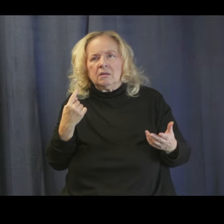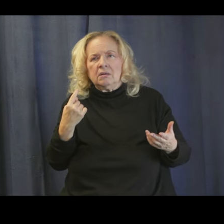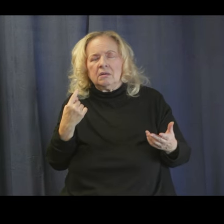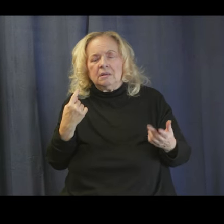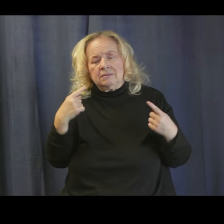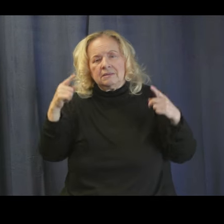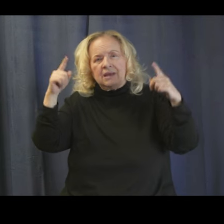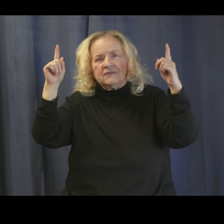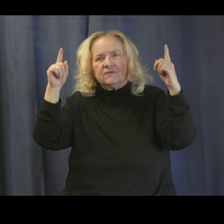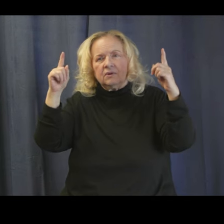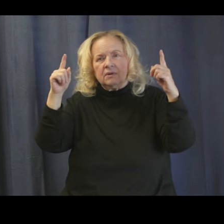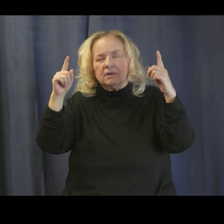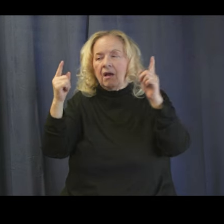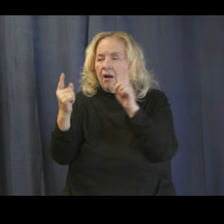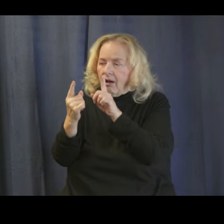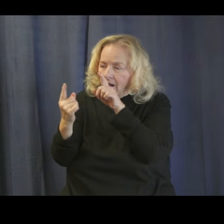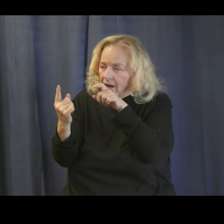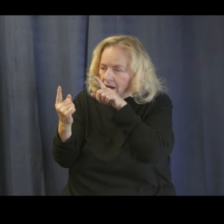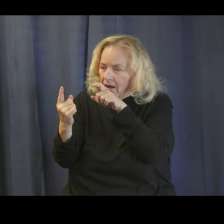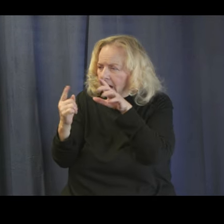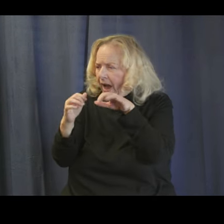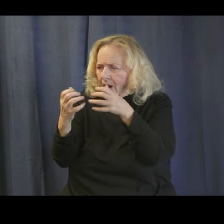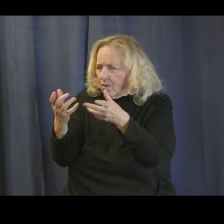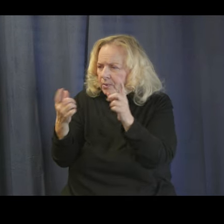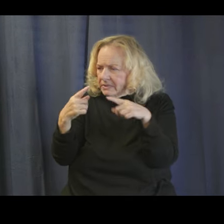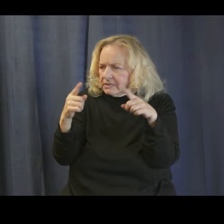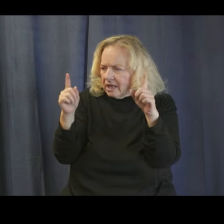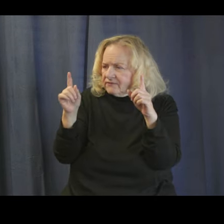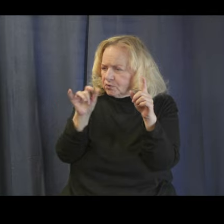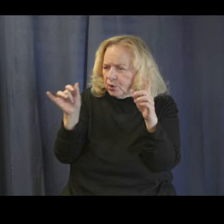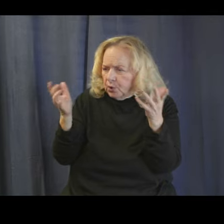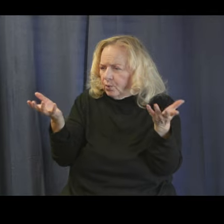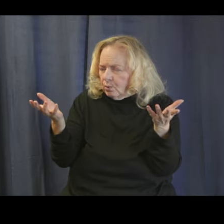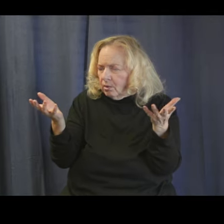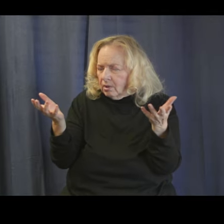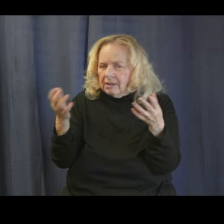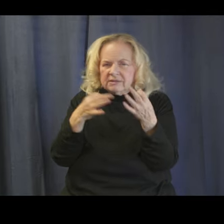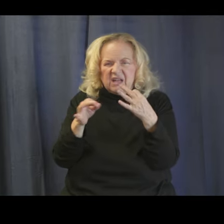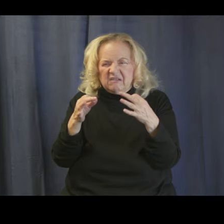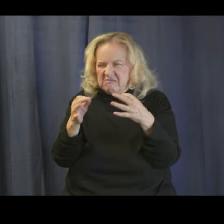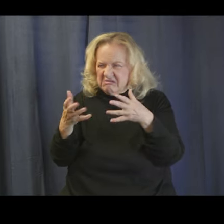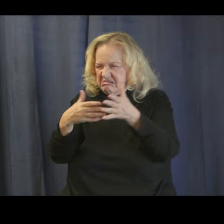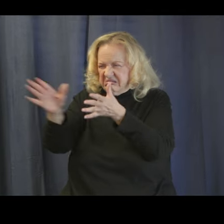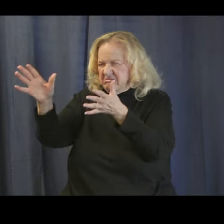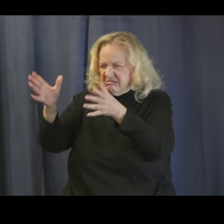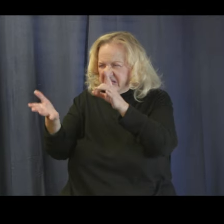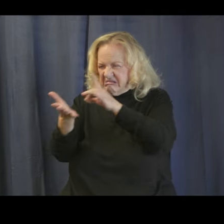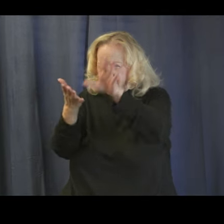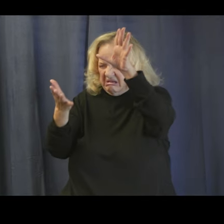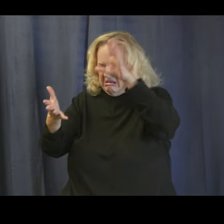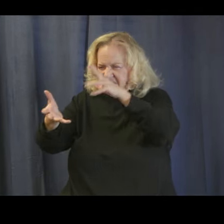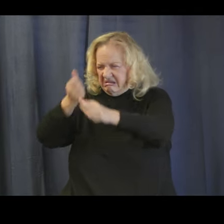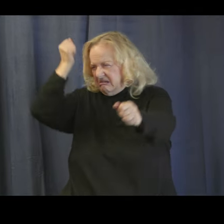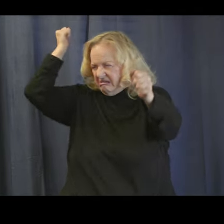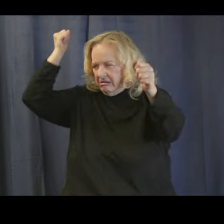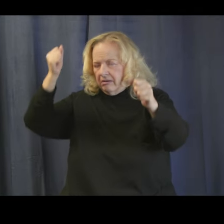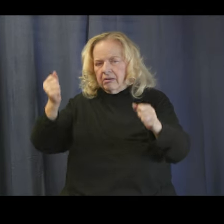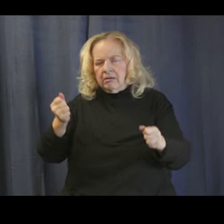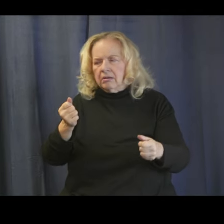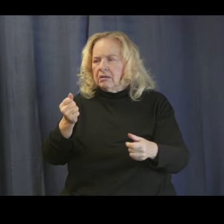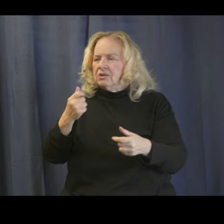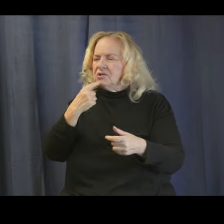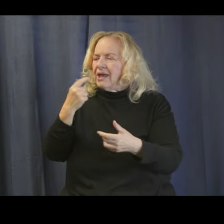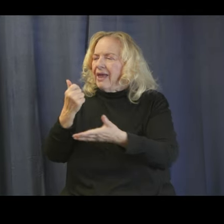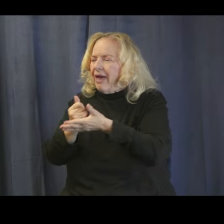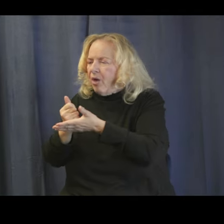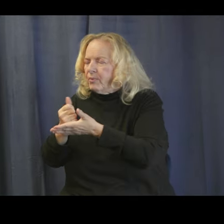was successful, I would stop and ask them, well, how can we be successful too? Instead of driving them out, I'd say, work with me, help